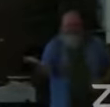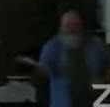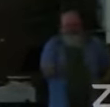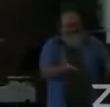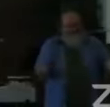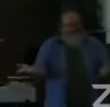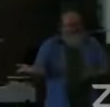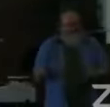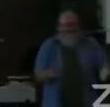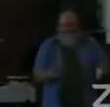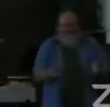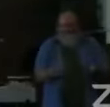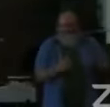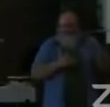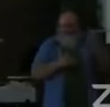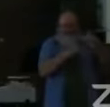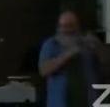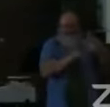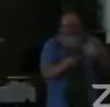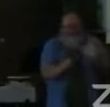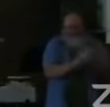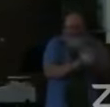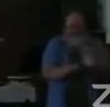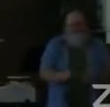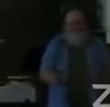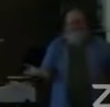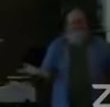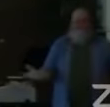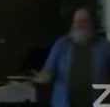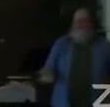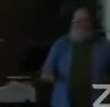in light of God's love,